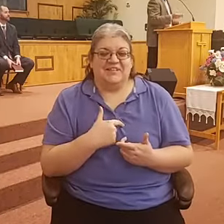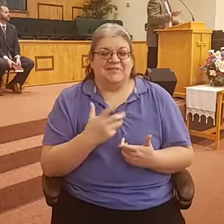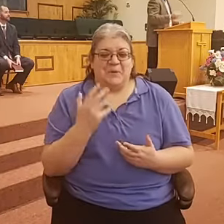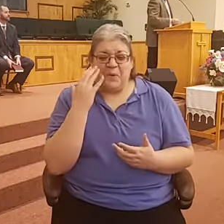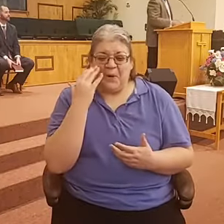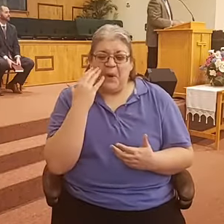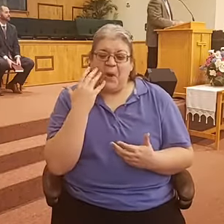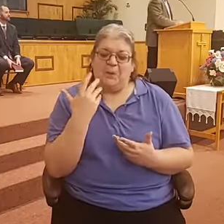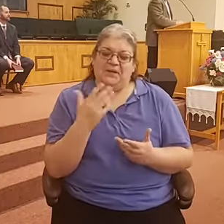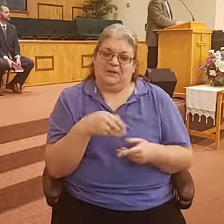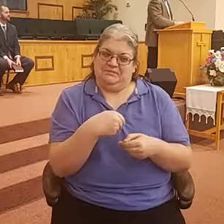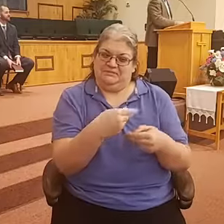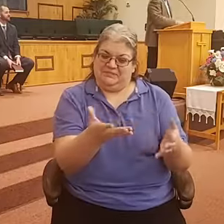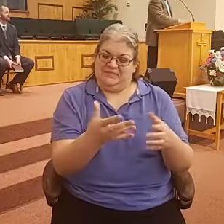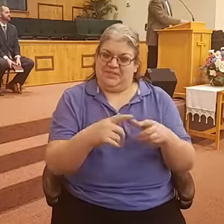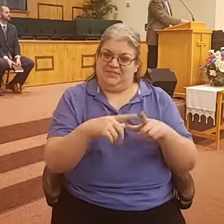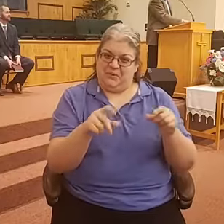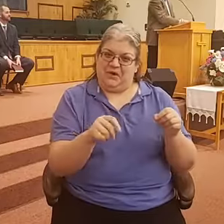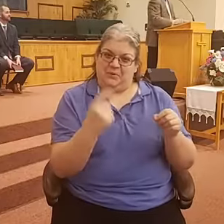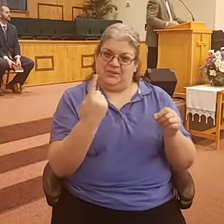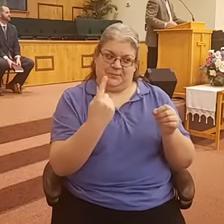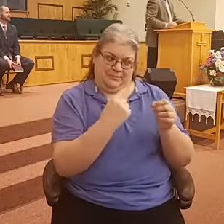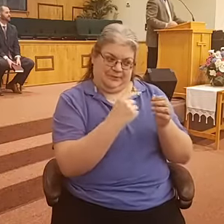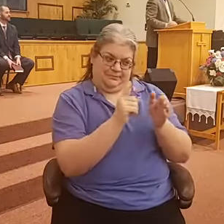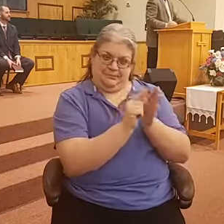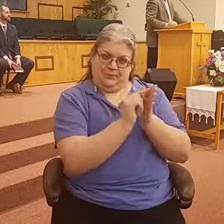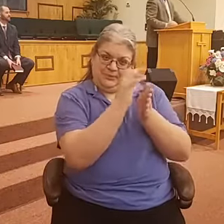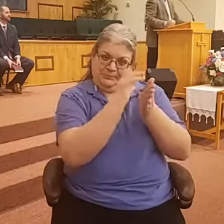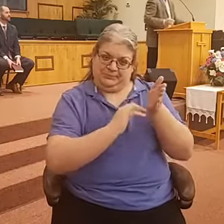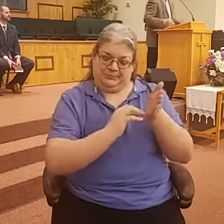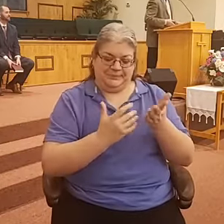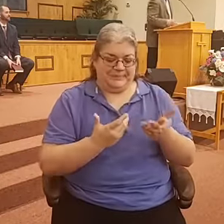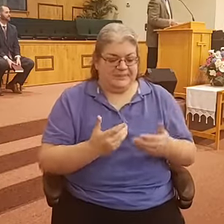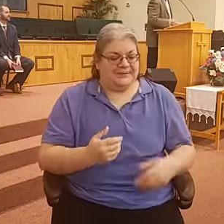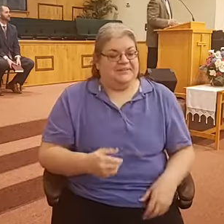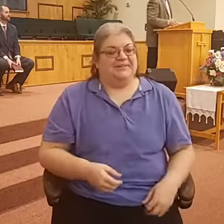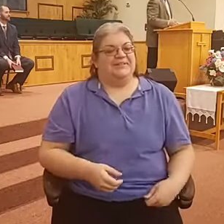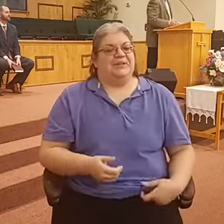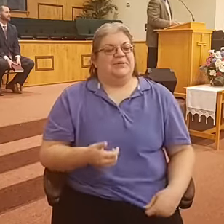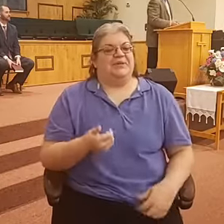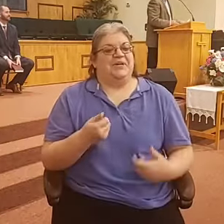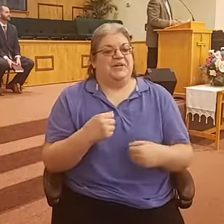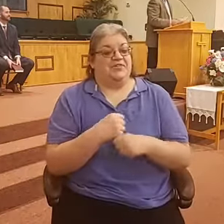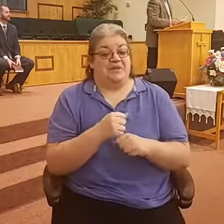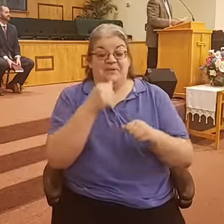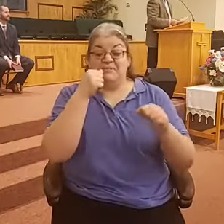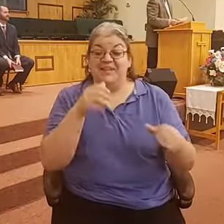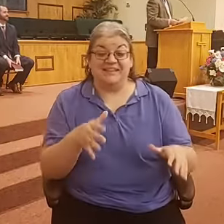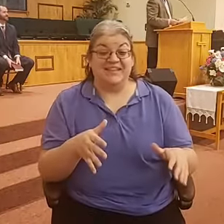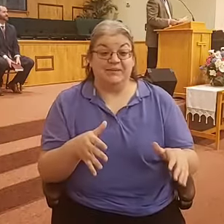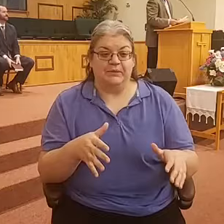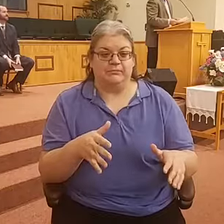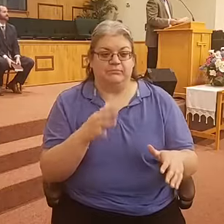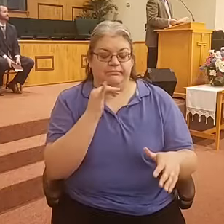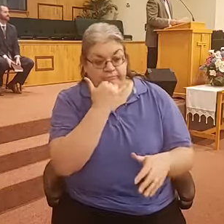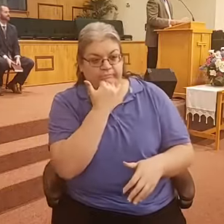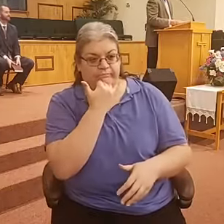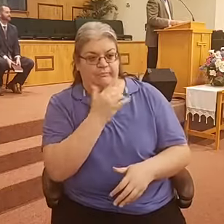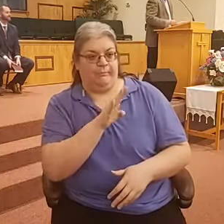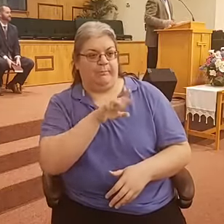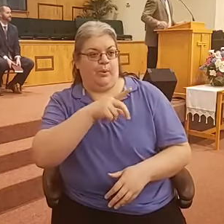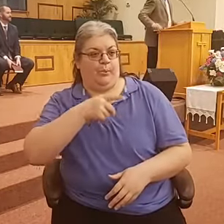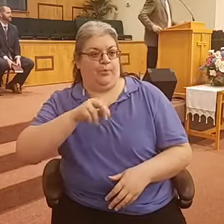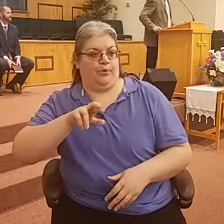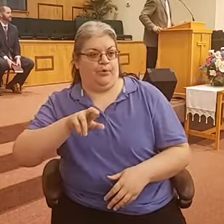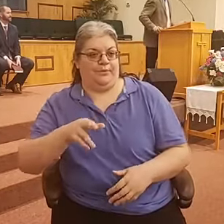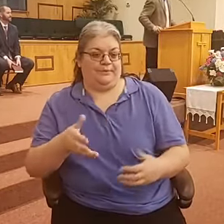okay? Here we tried to be a blessing and ended up making a blooper a little bit. Well, I